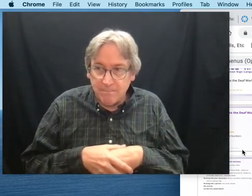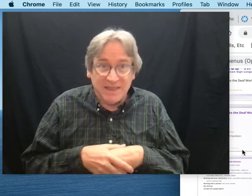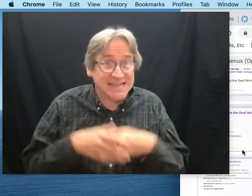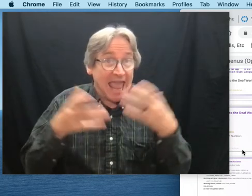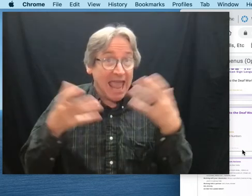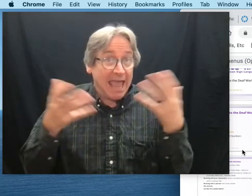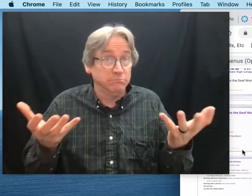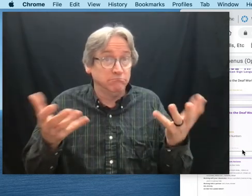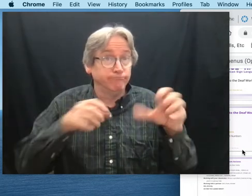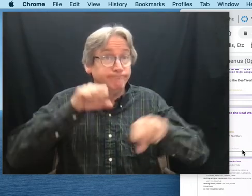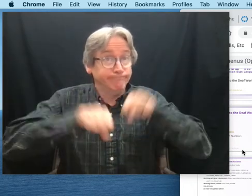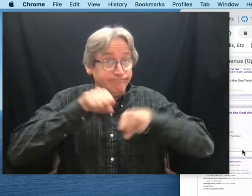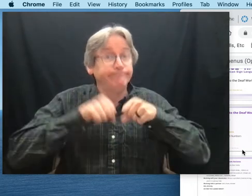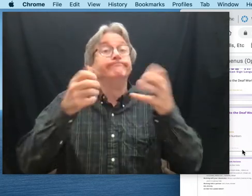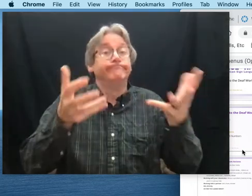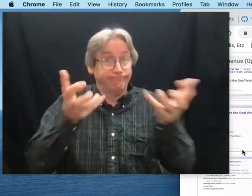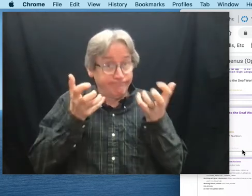That's A.